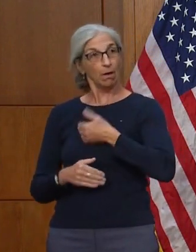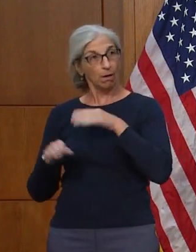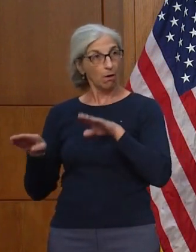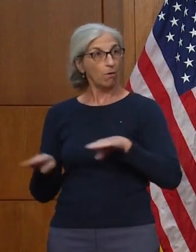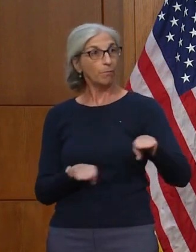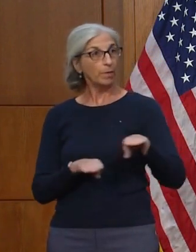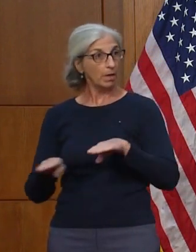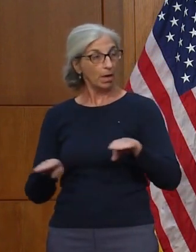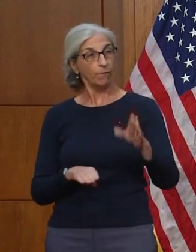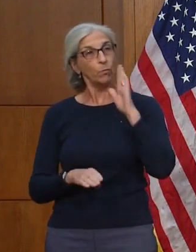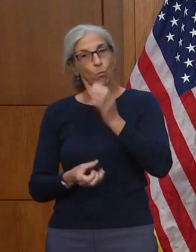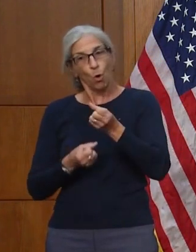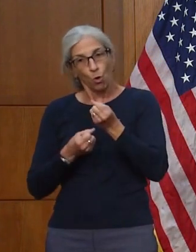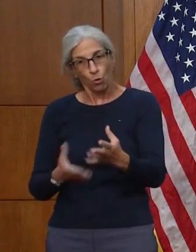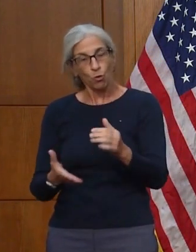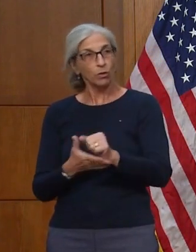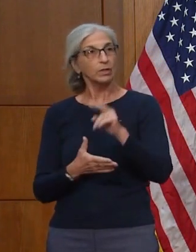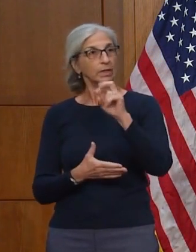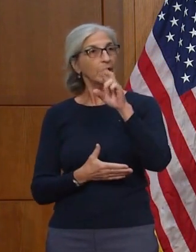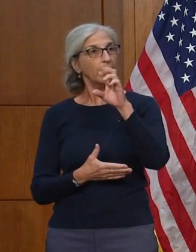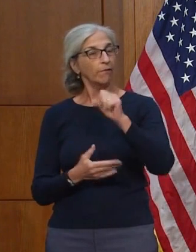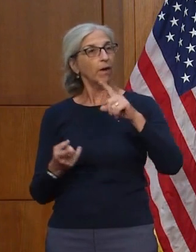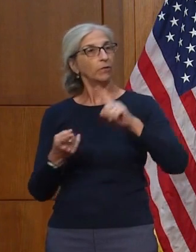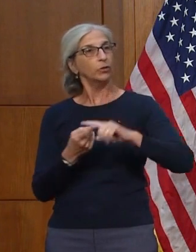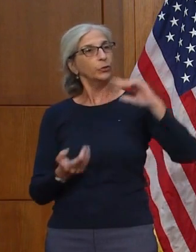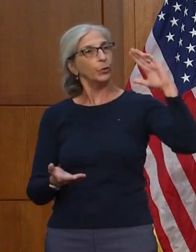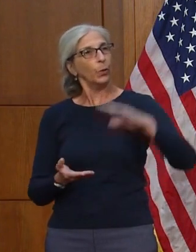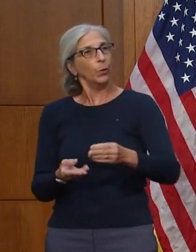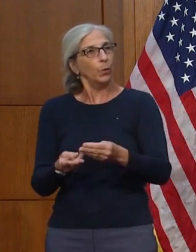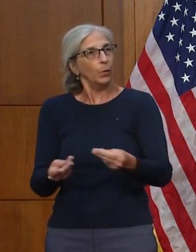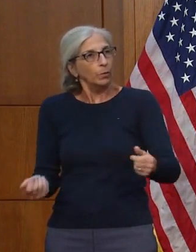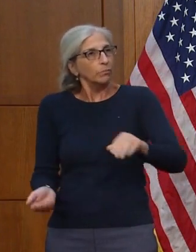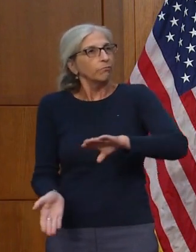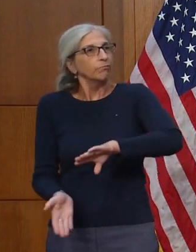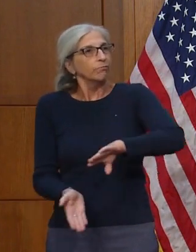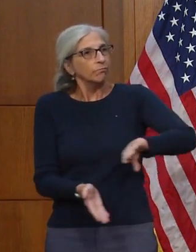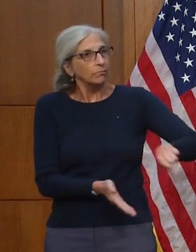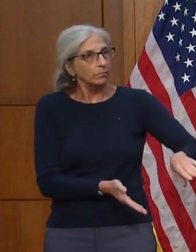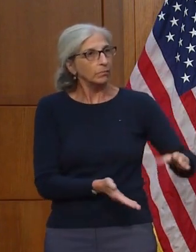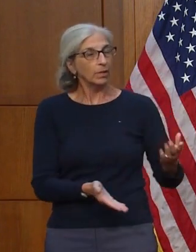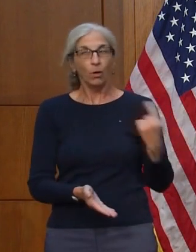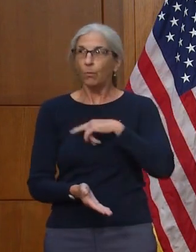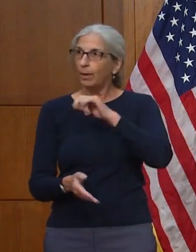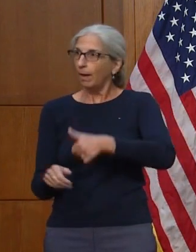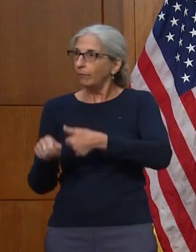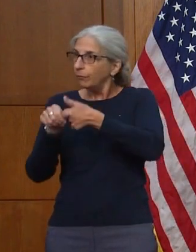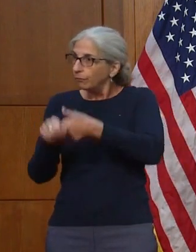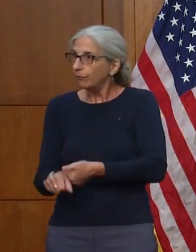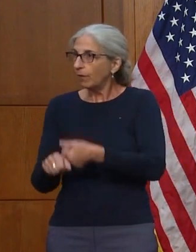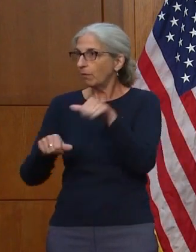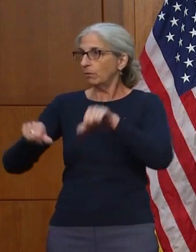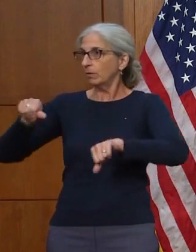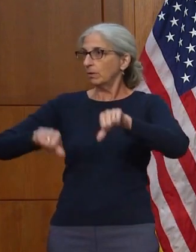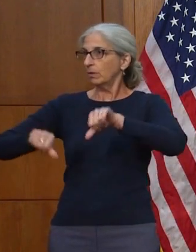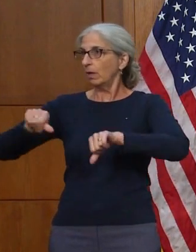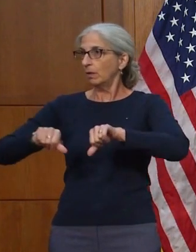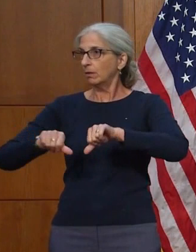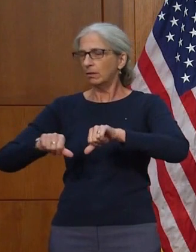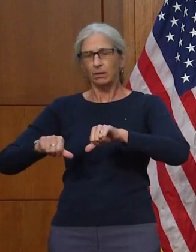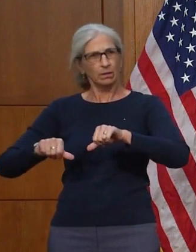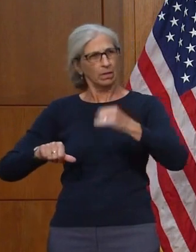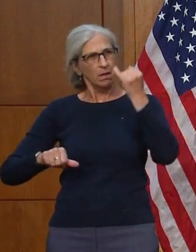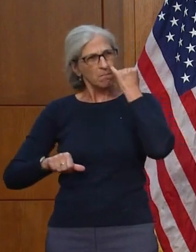about, you know, doing the right thing and following the science. And so when we have a president that ignores